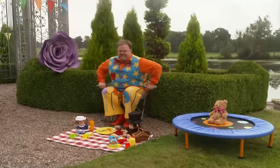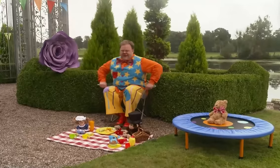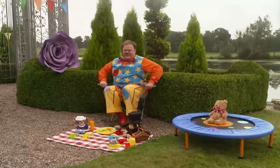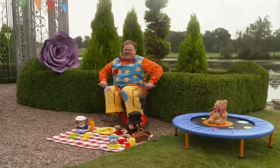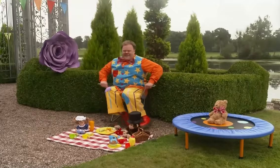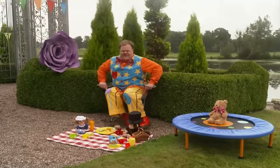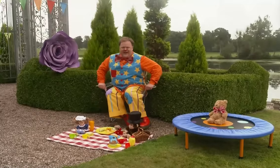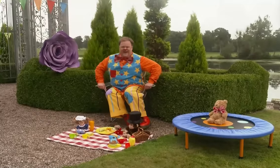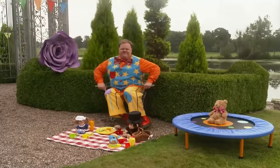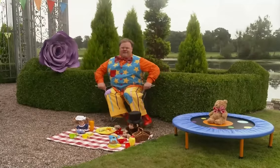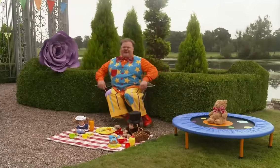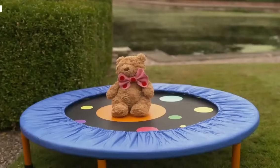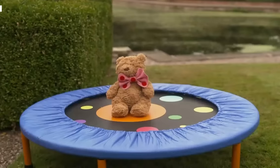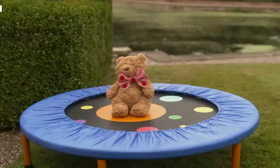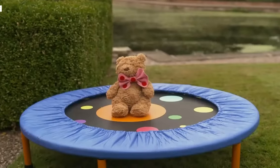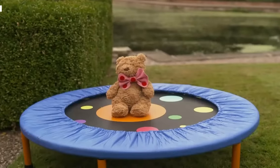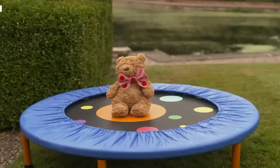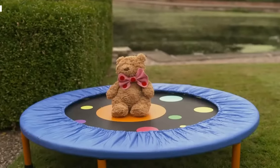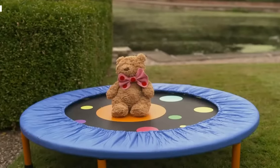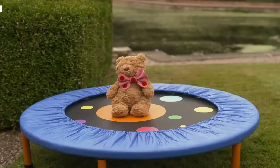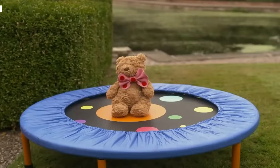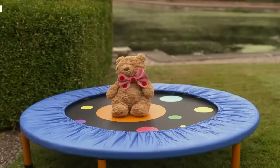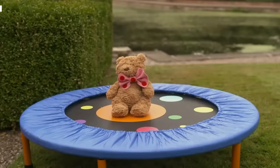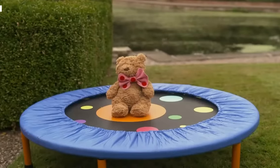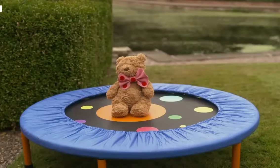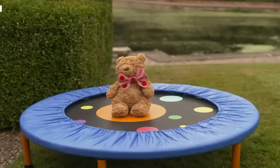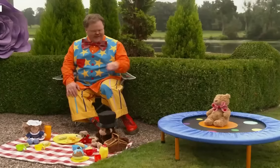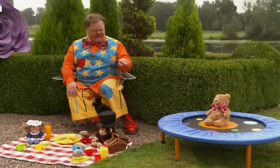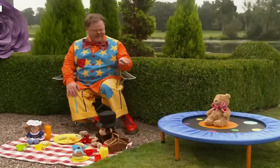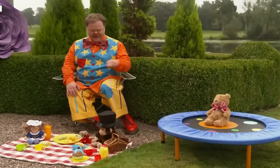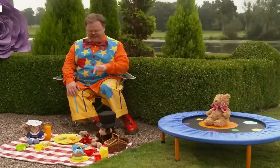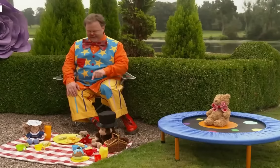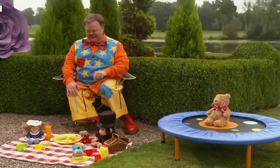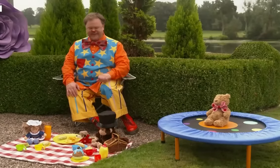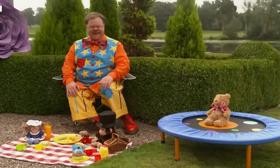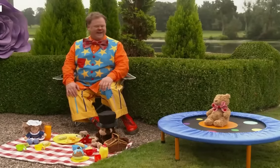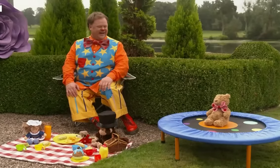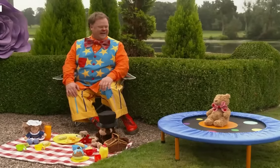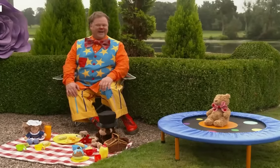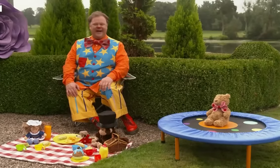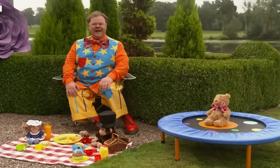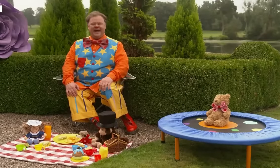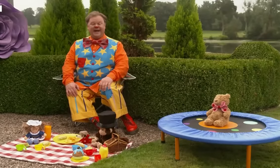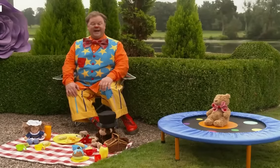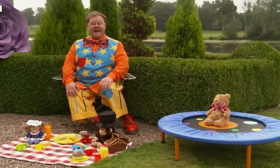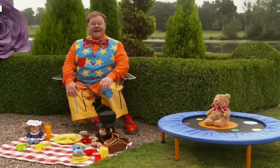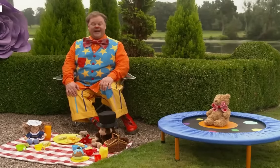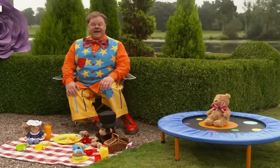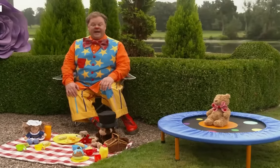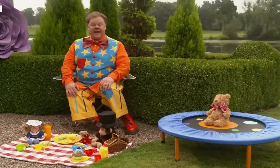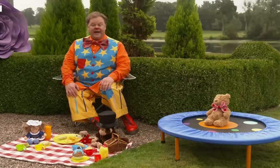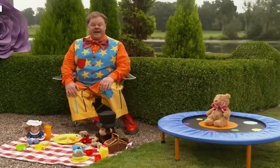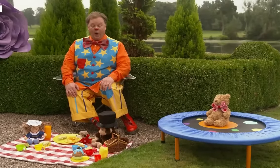my trampoline. They've also got a picnic lunch, Mr Tumble.